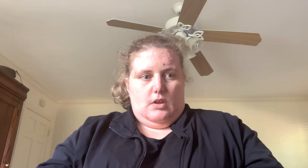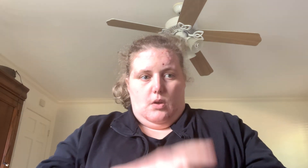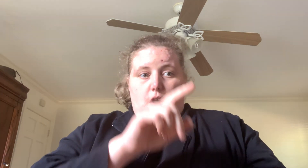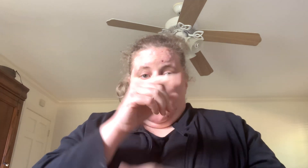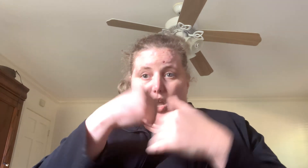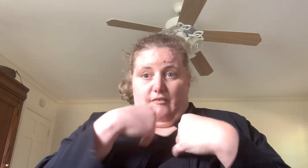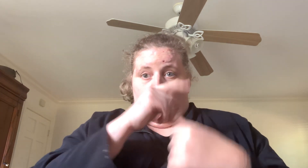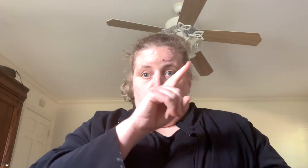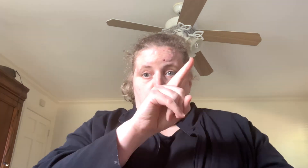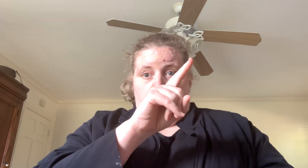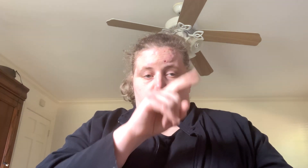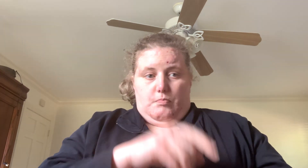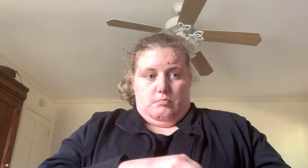grams of copper